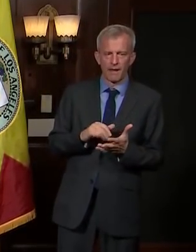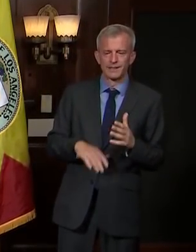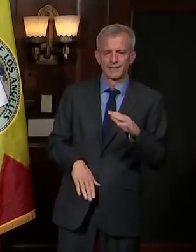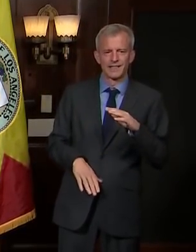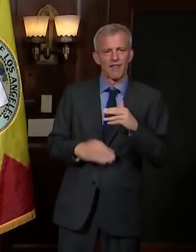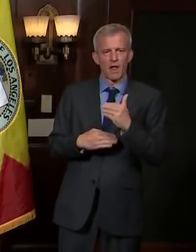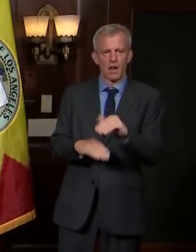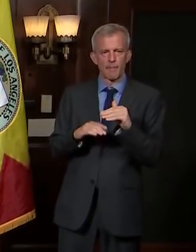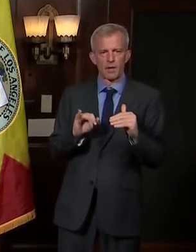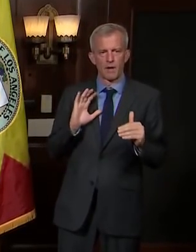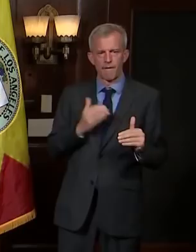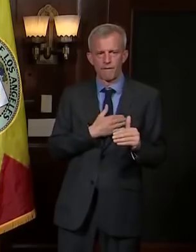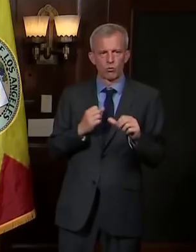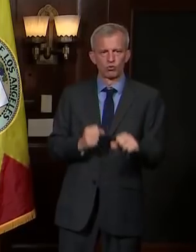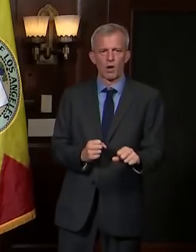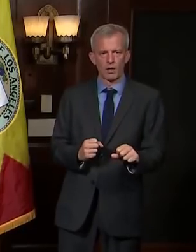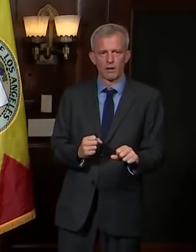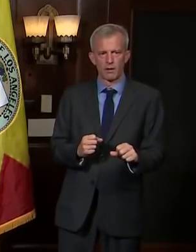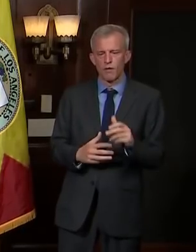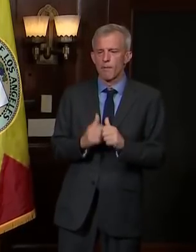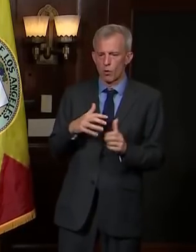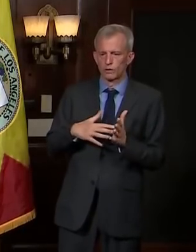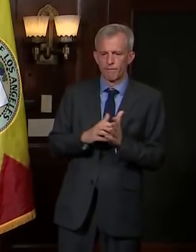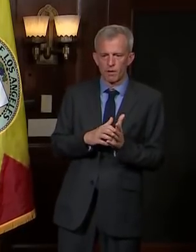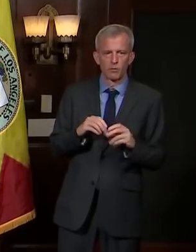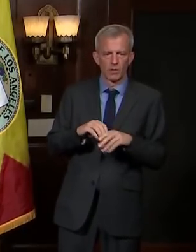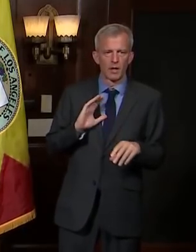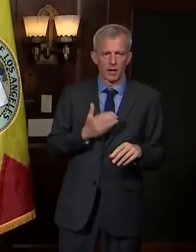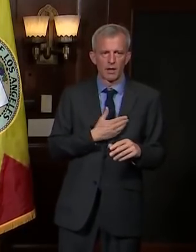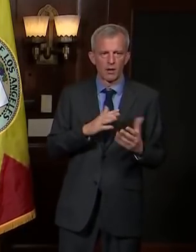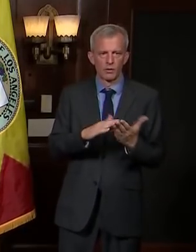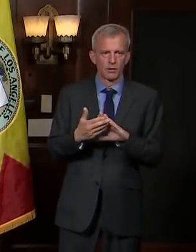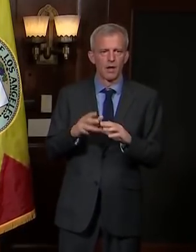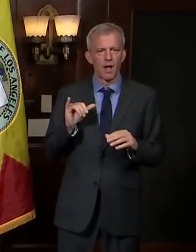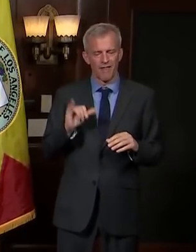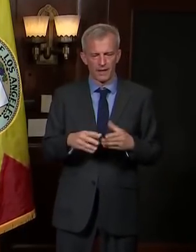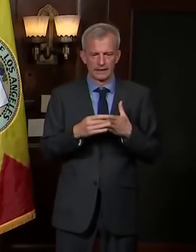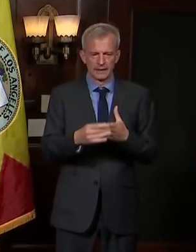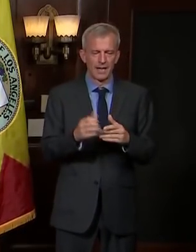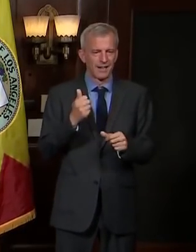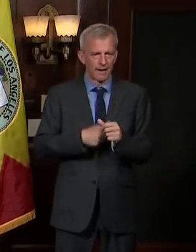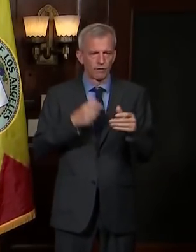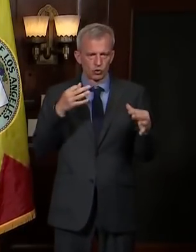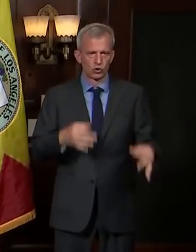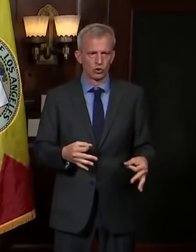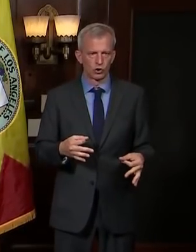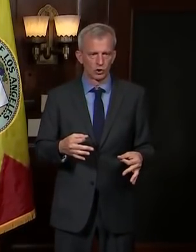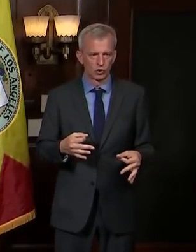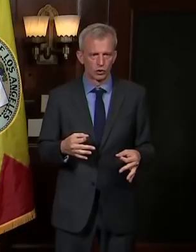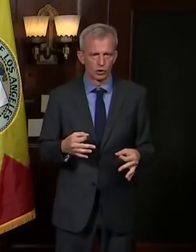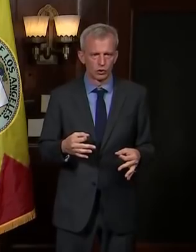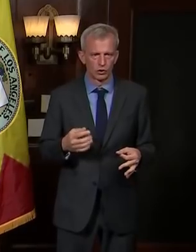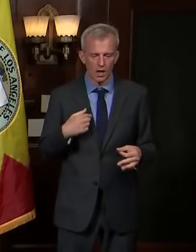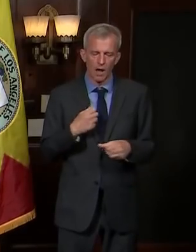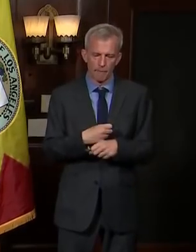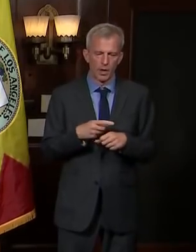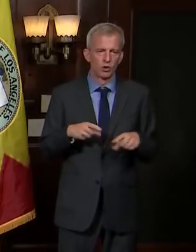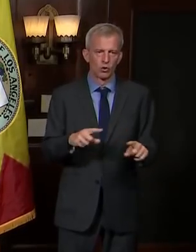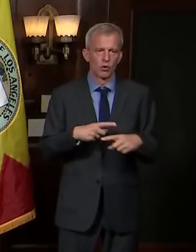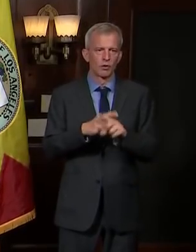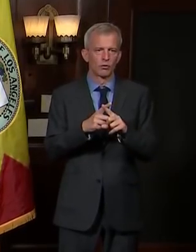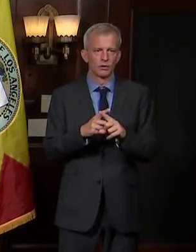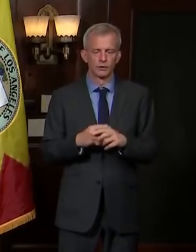is the principle that has guided every decision I have made during this crisis. It's what we must remember as we make